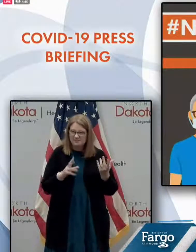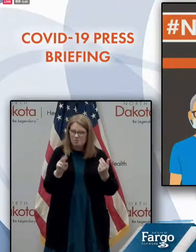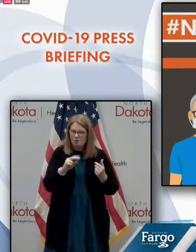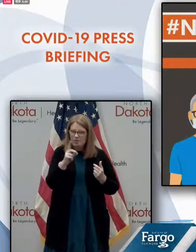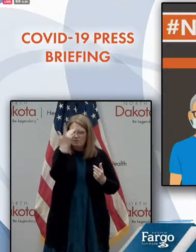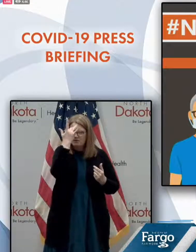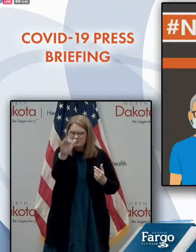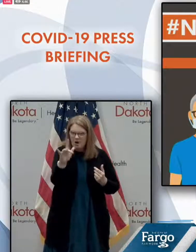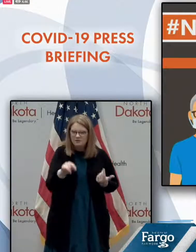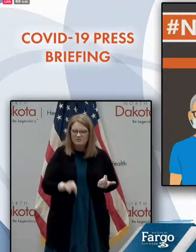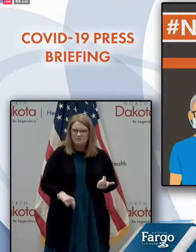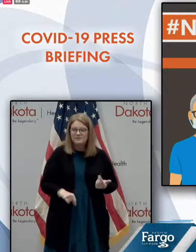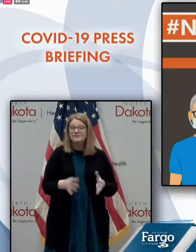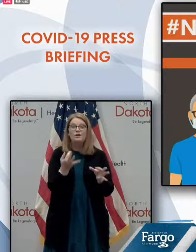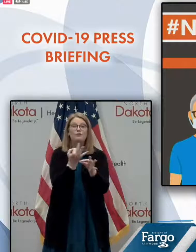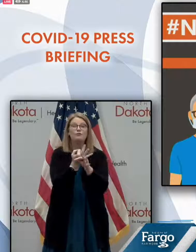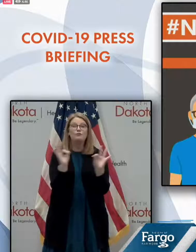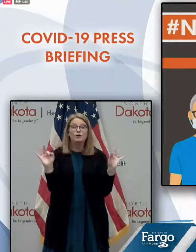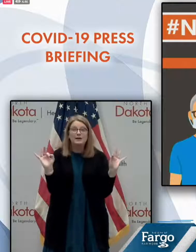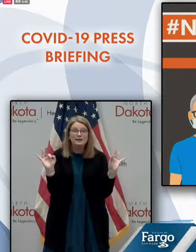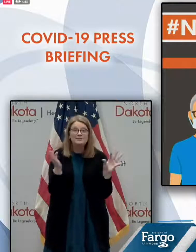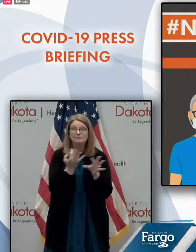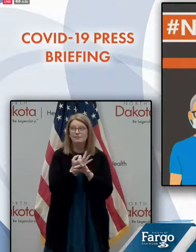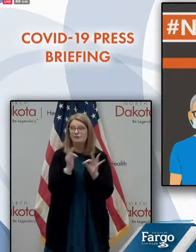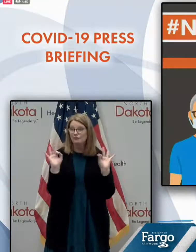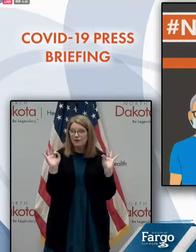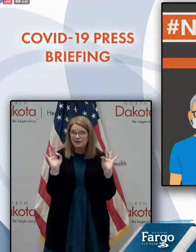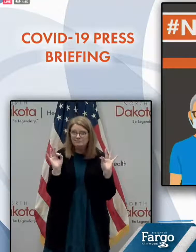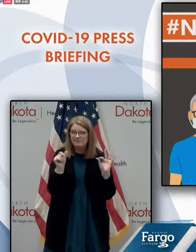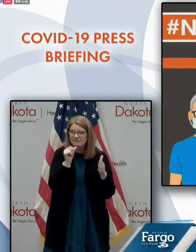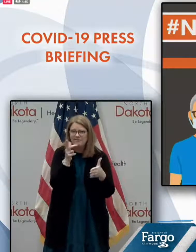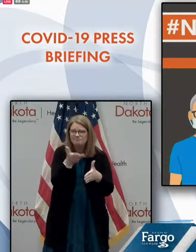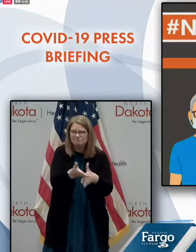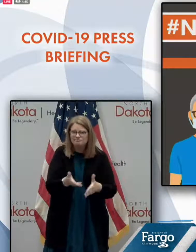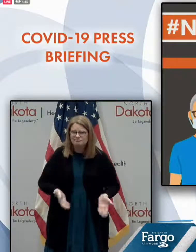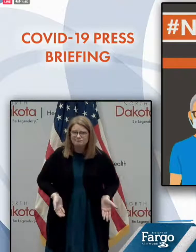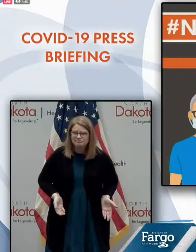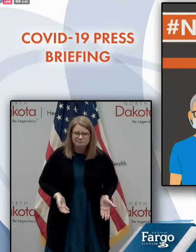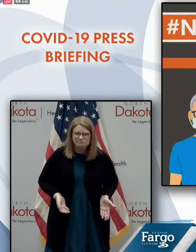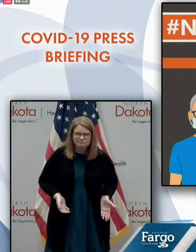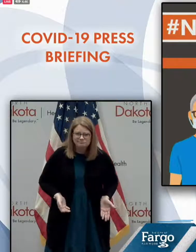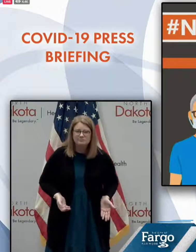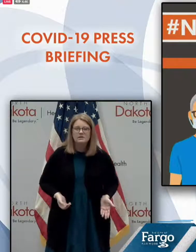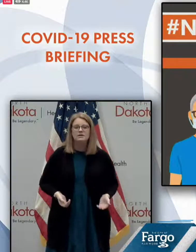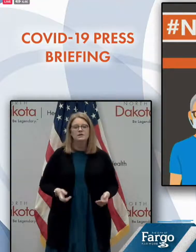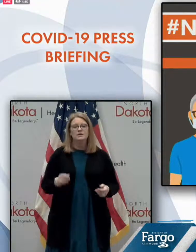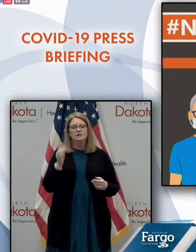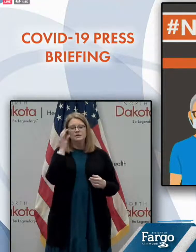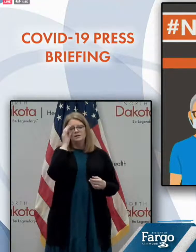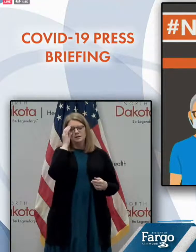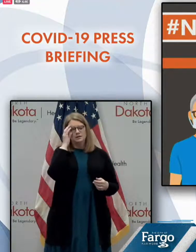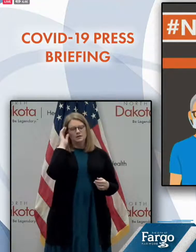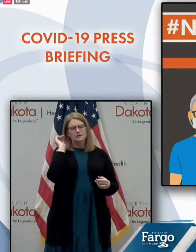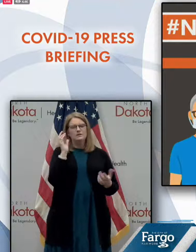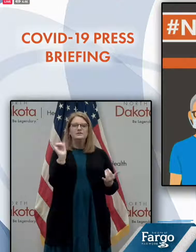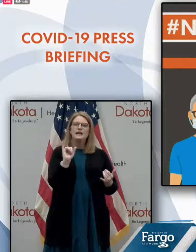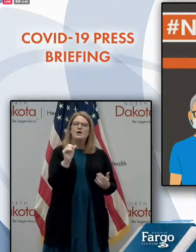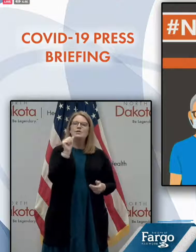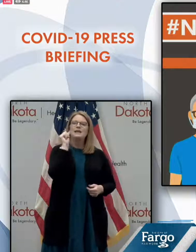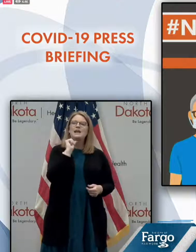things that cost the least and have the least amount of intrusion. What we've seen, again, let's just take